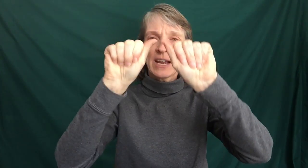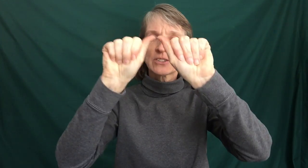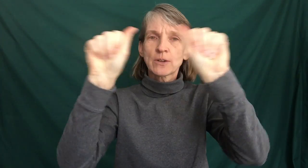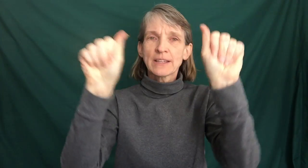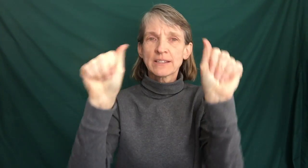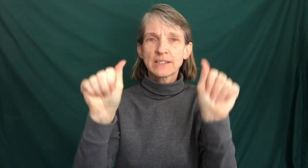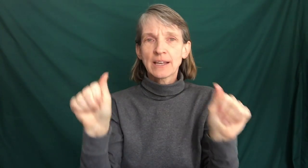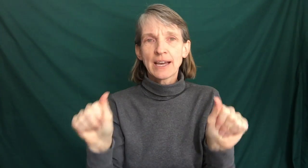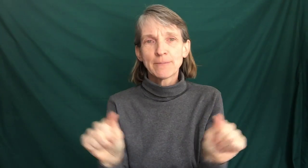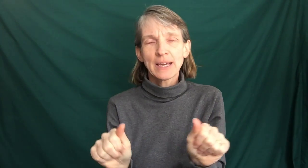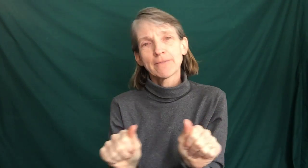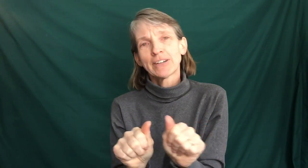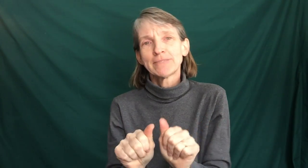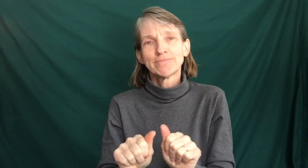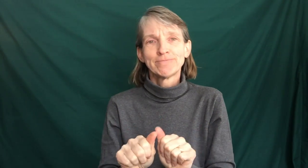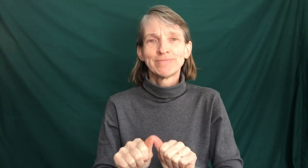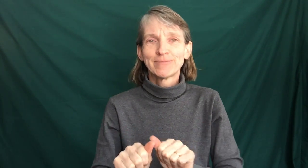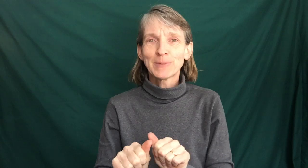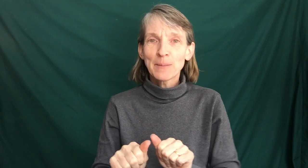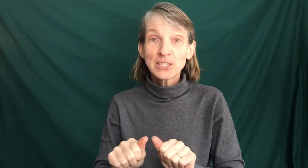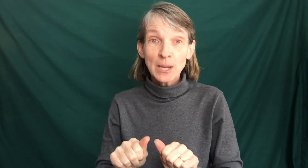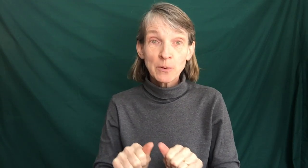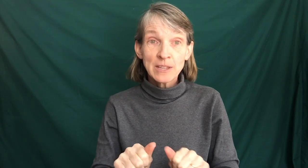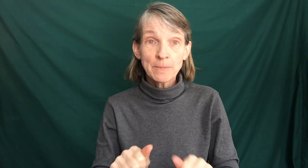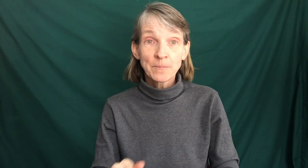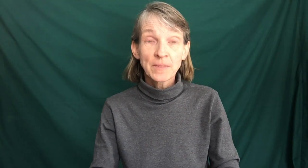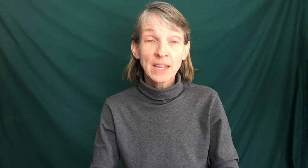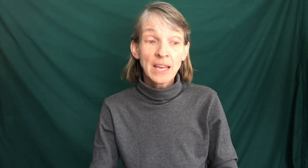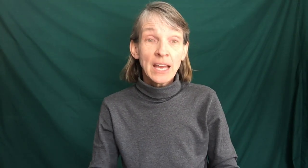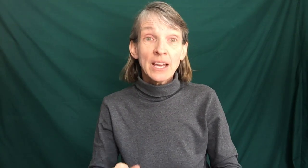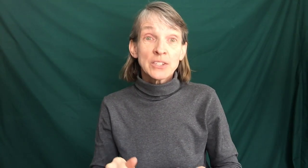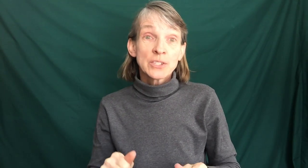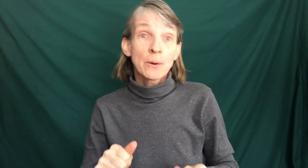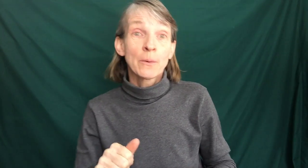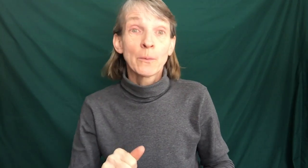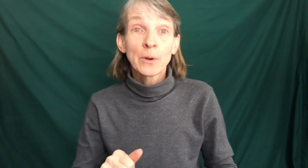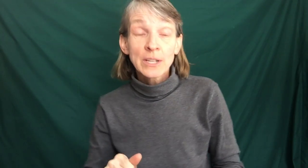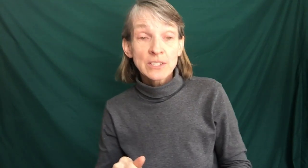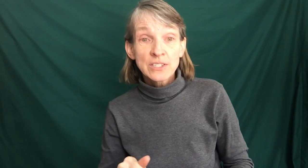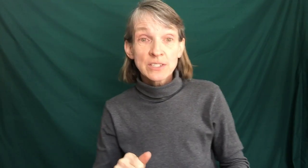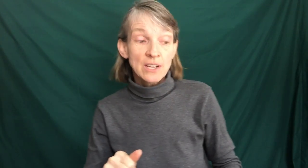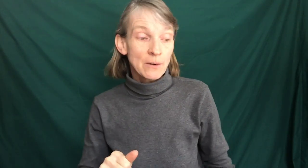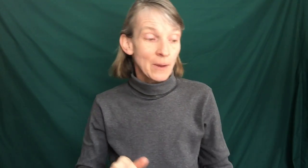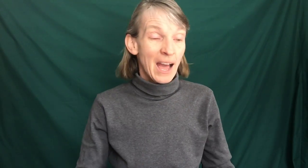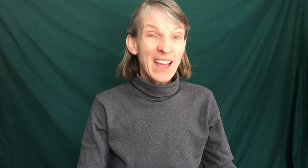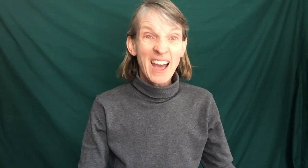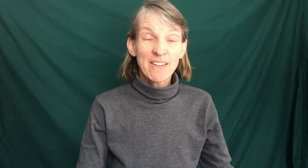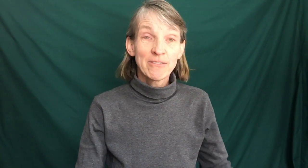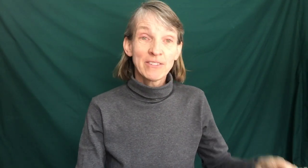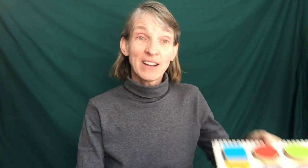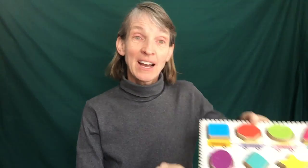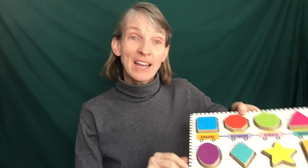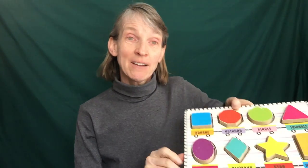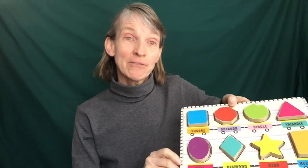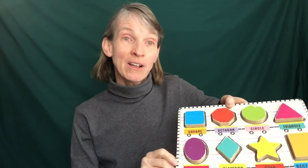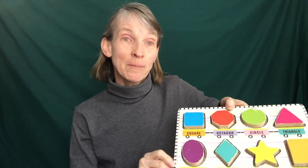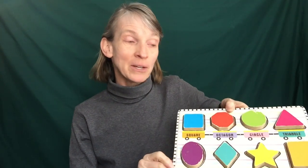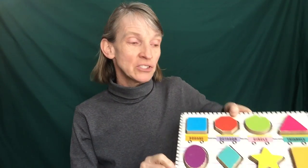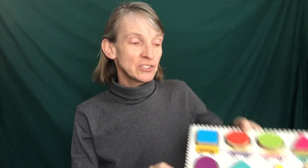hands go like this and kind of make a funny blobby shape with it. So we're going to start. I have a bunch of